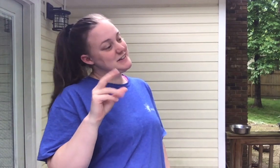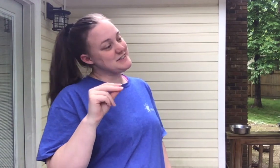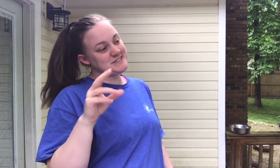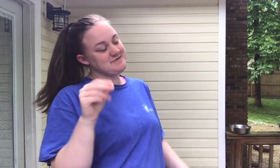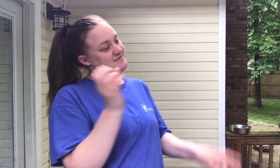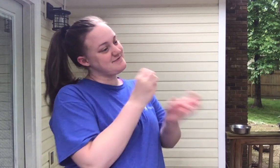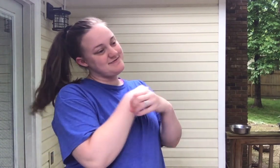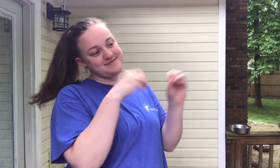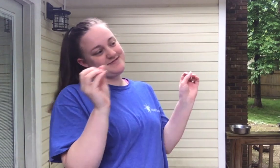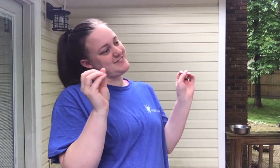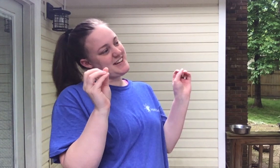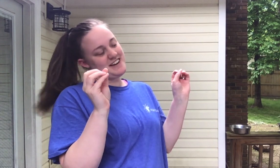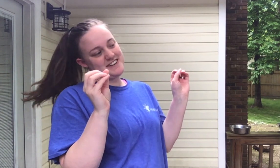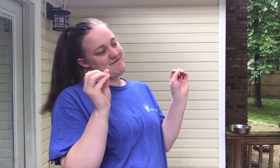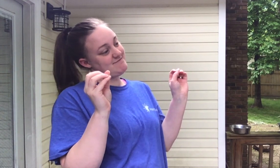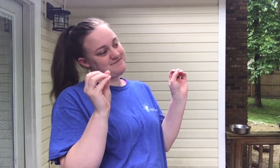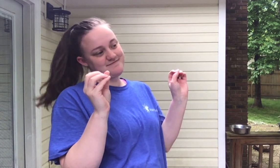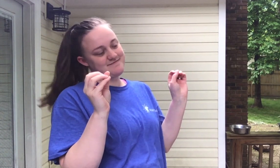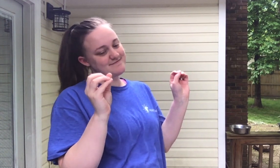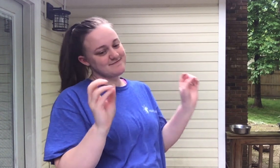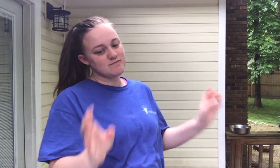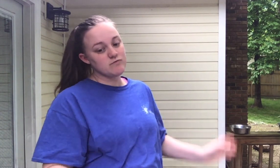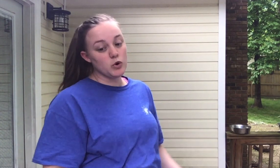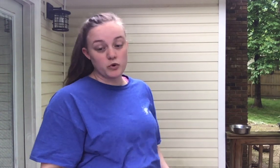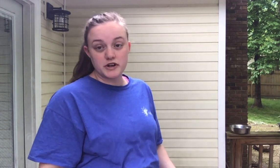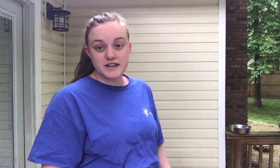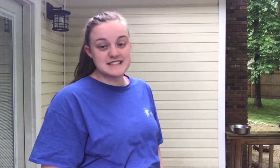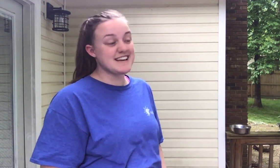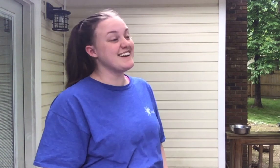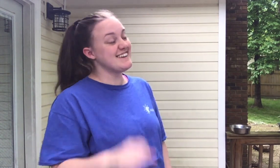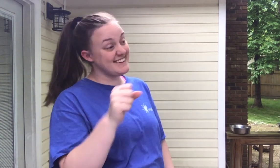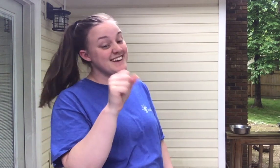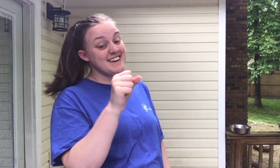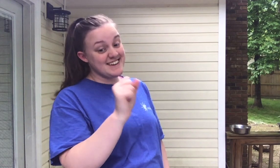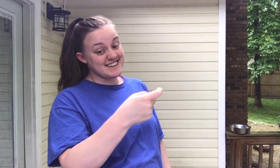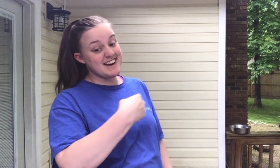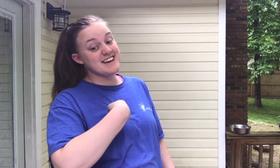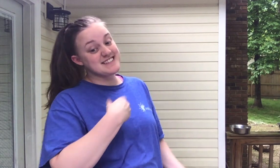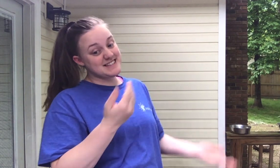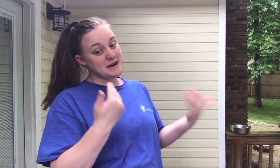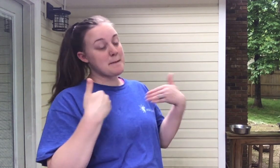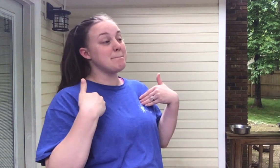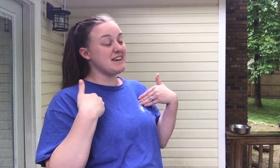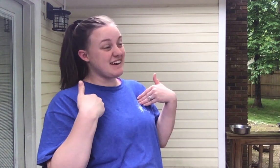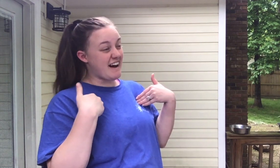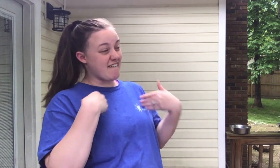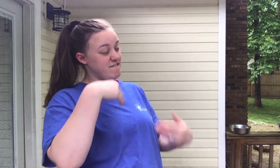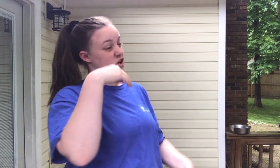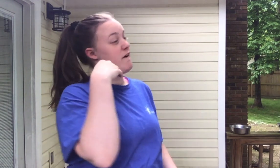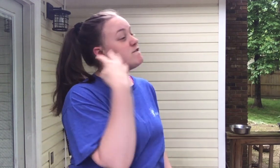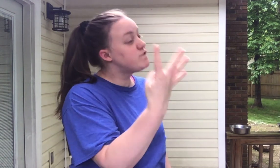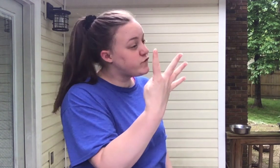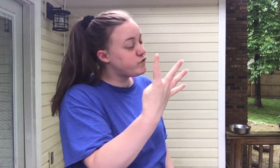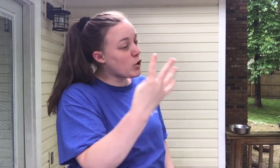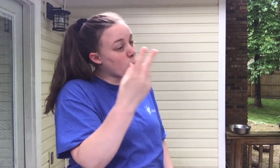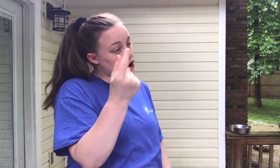No, none. Or you can say, yes, me have 4